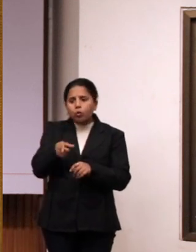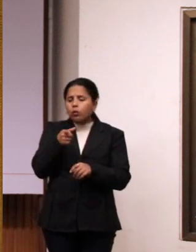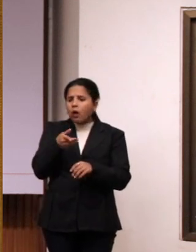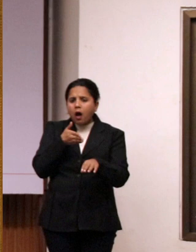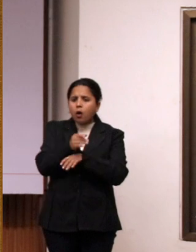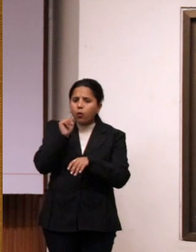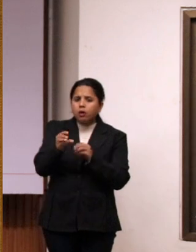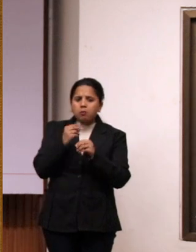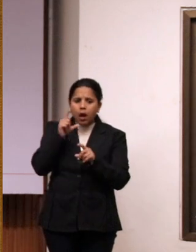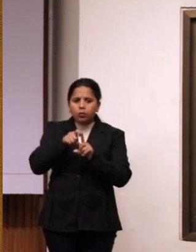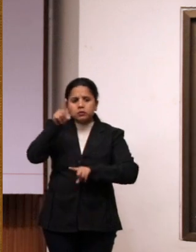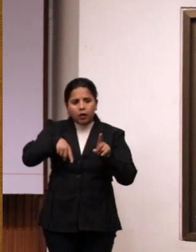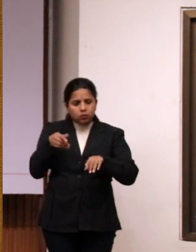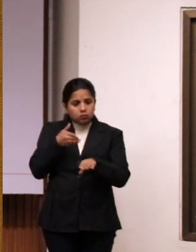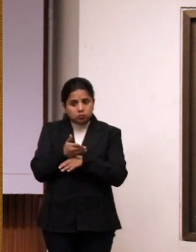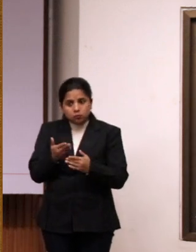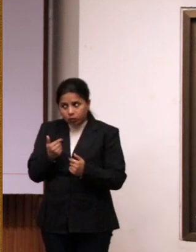our own biodiversity?